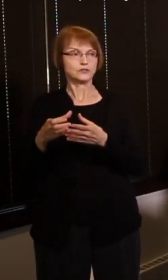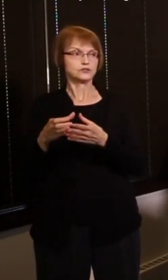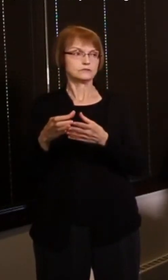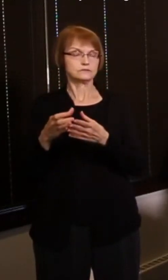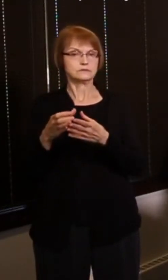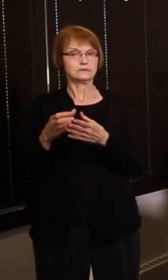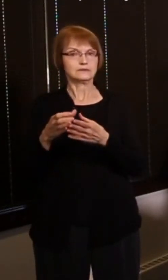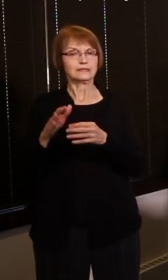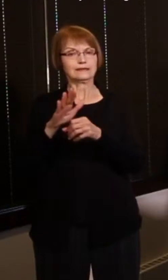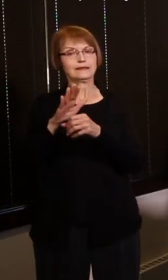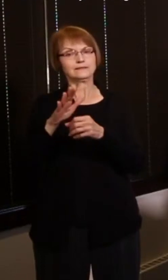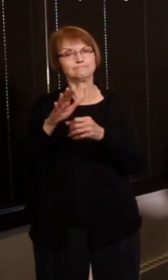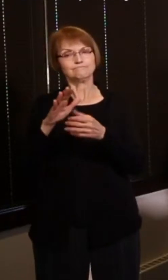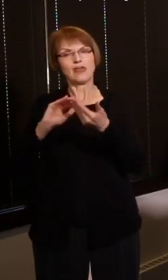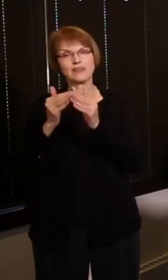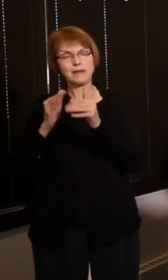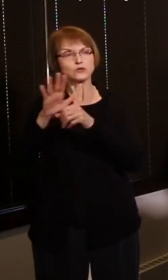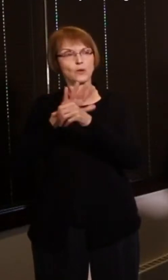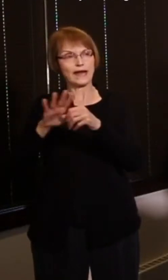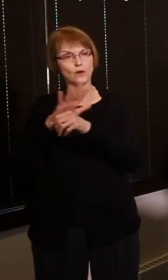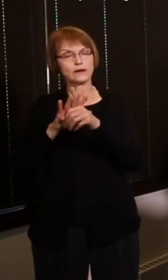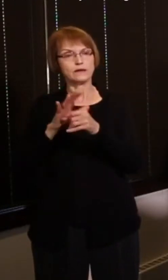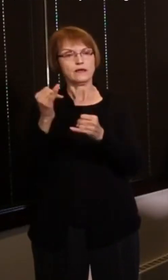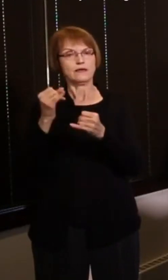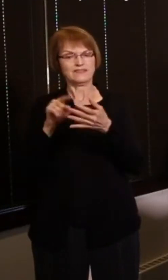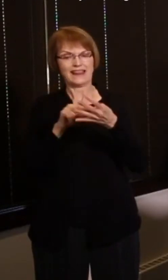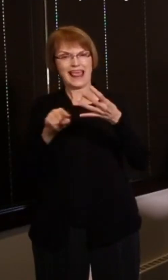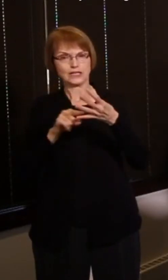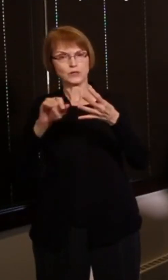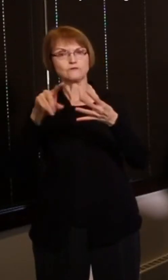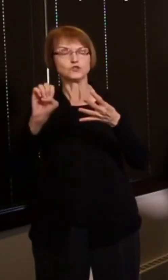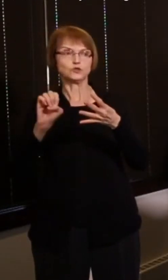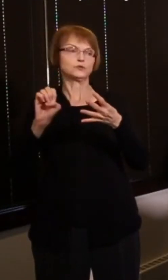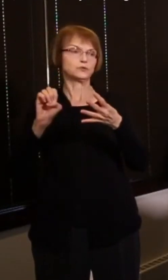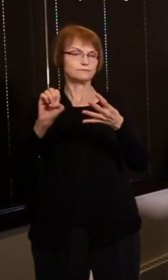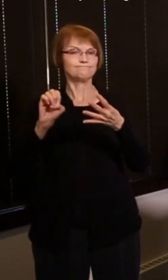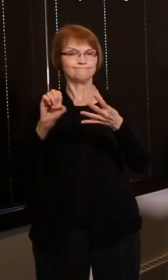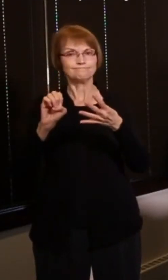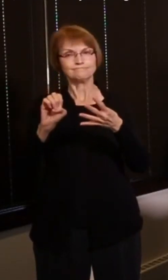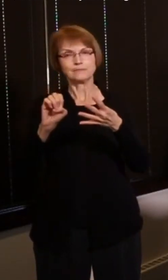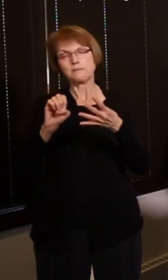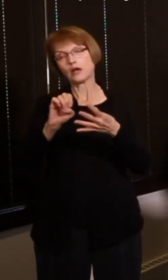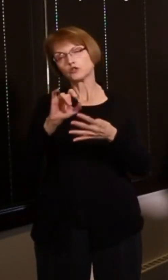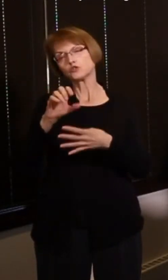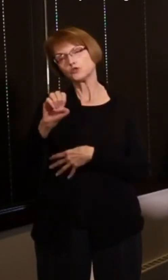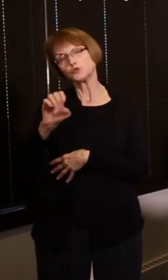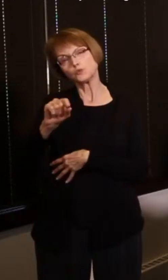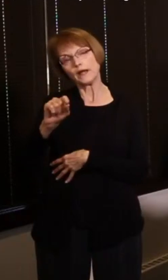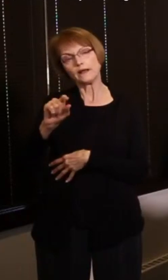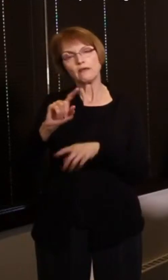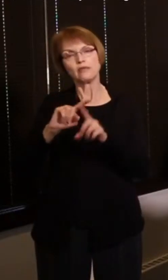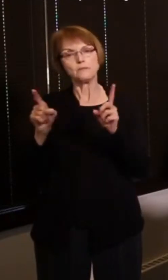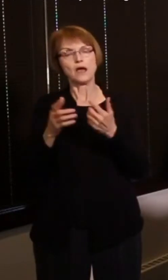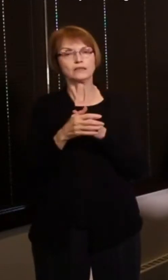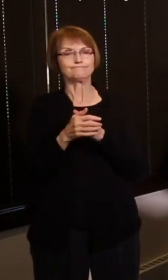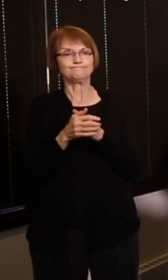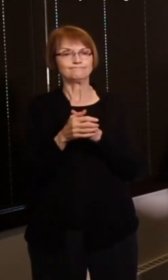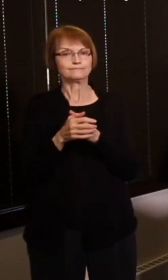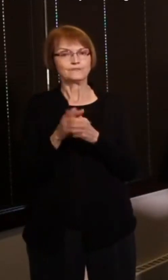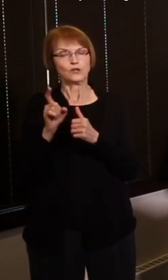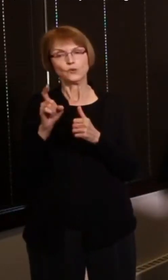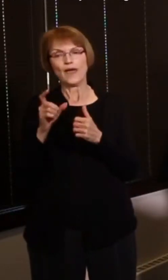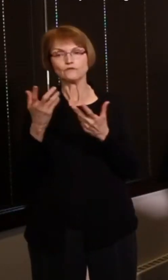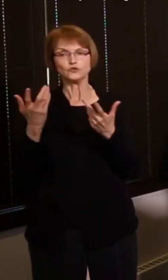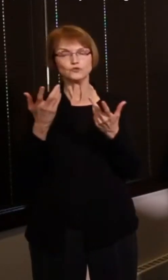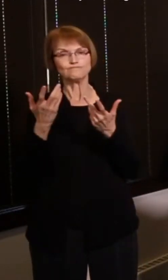metro area around the last week of June. So we have penciled in around June 20th, but you always have to